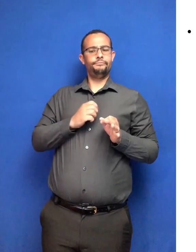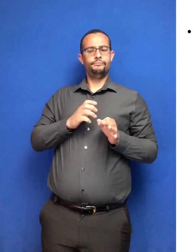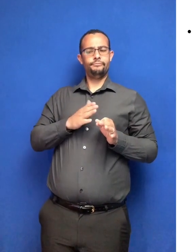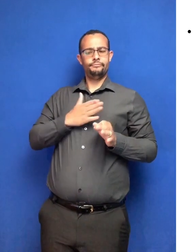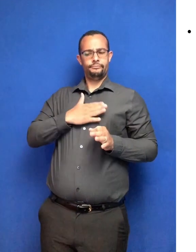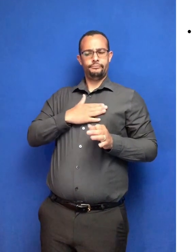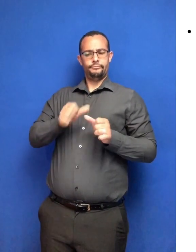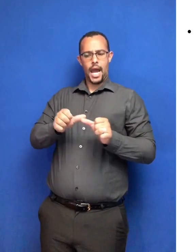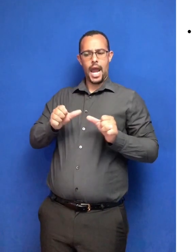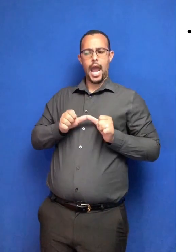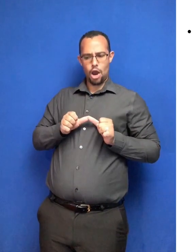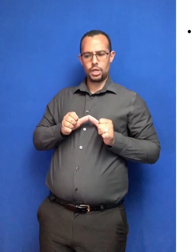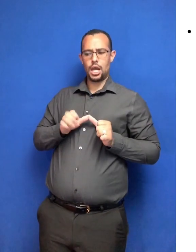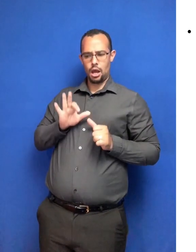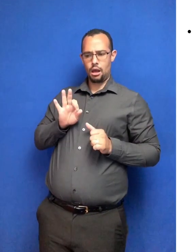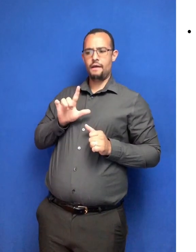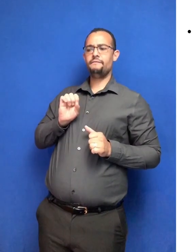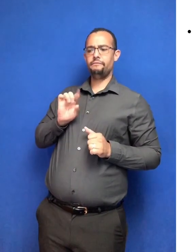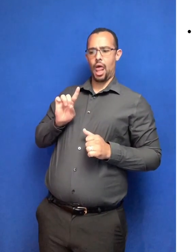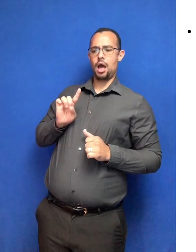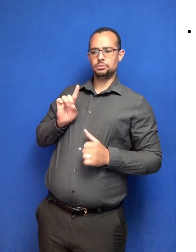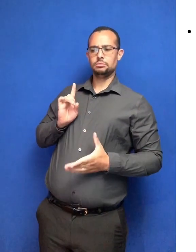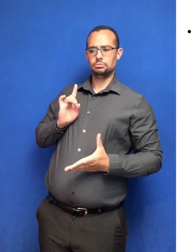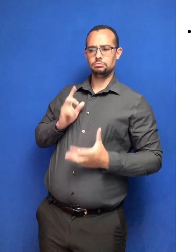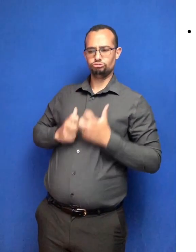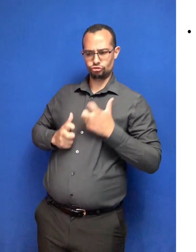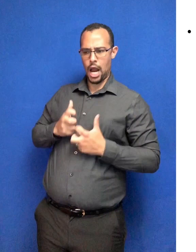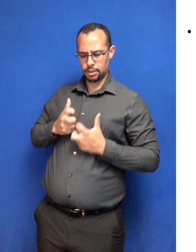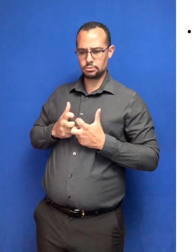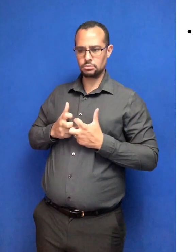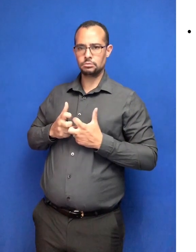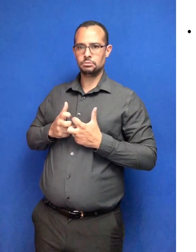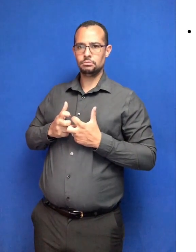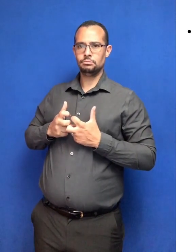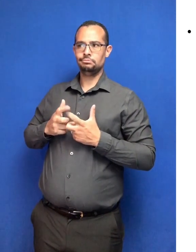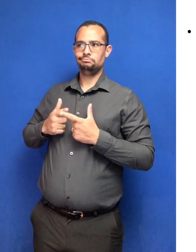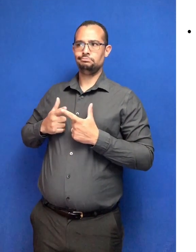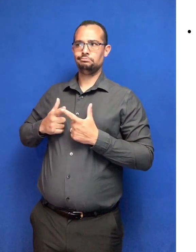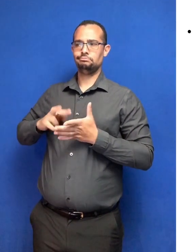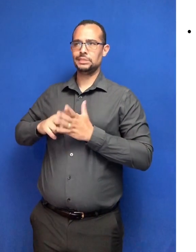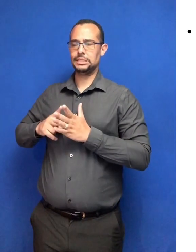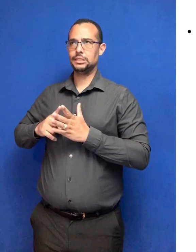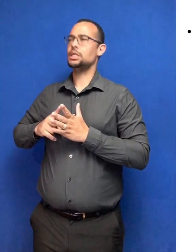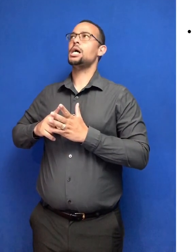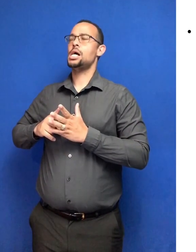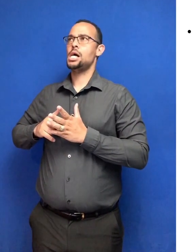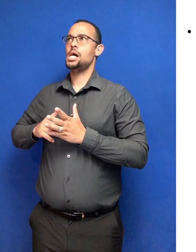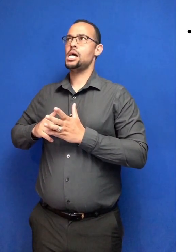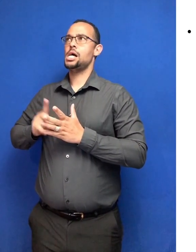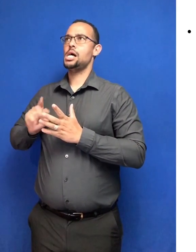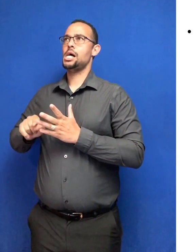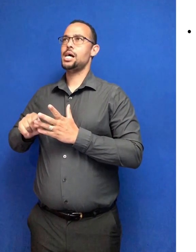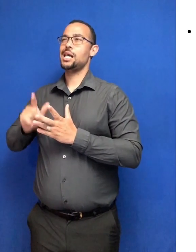that. And so that may even change or speed up plans, and